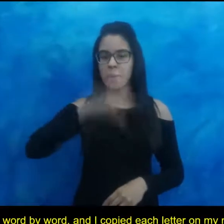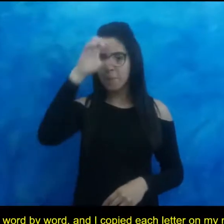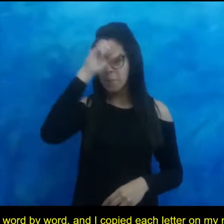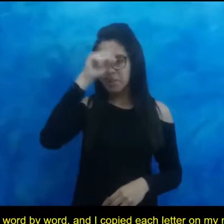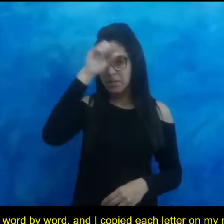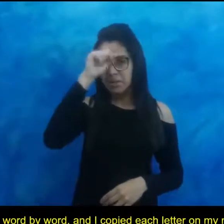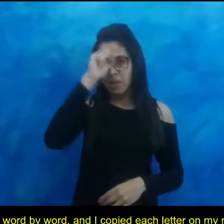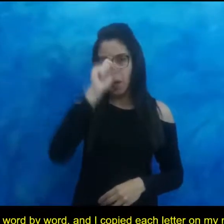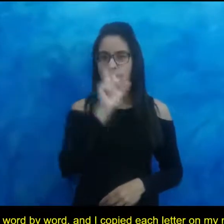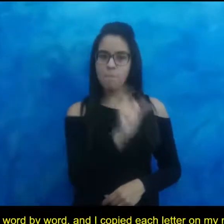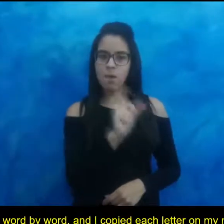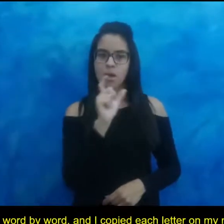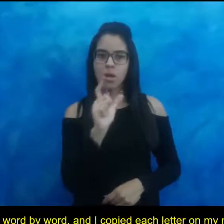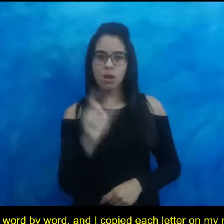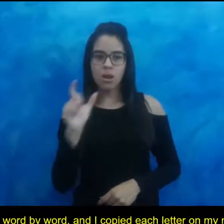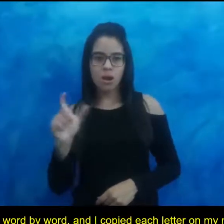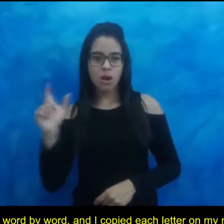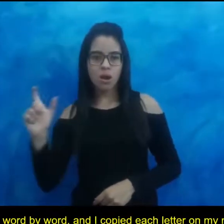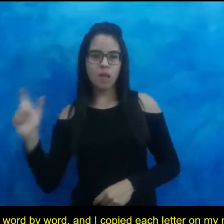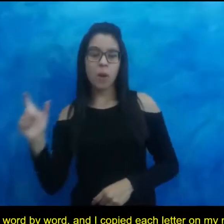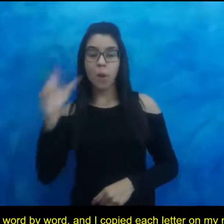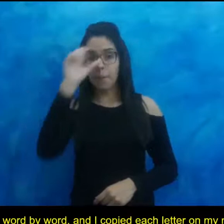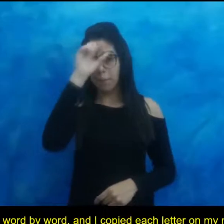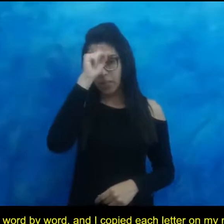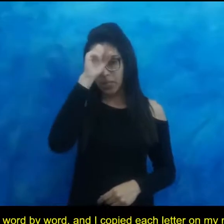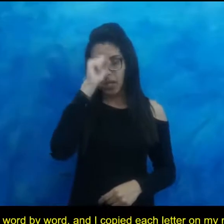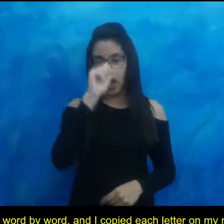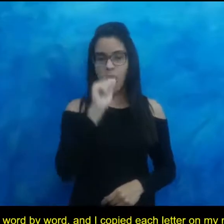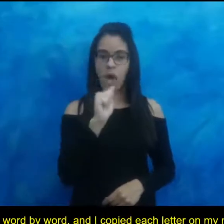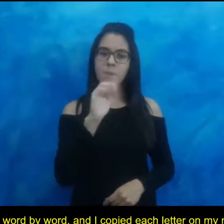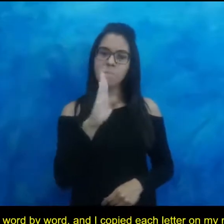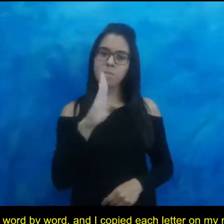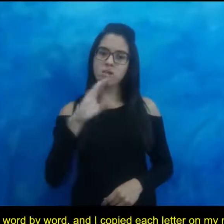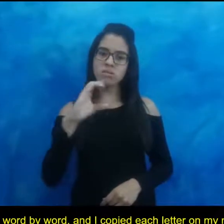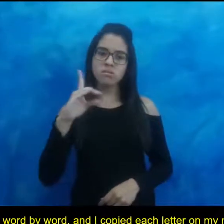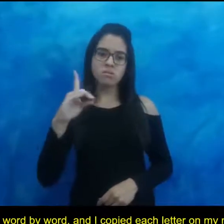the communication was only in Portuguese.